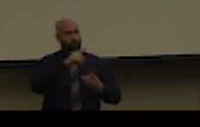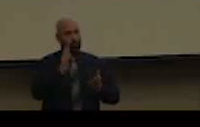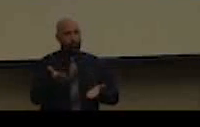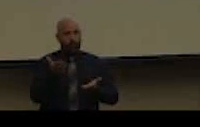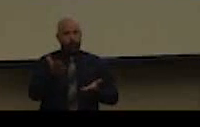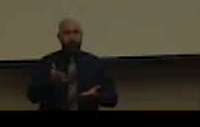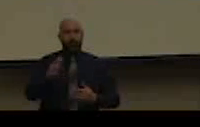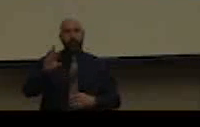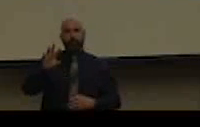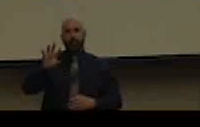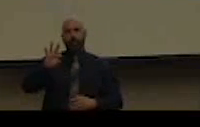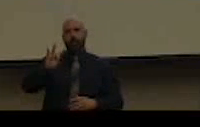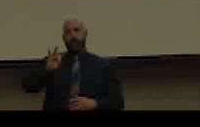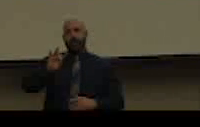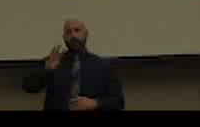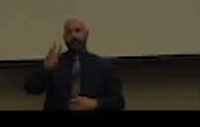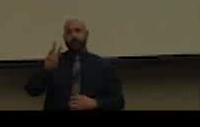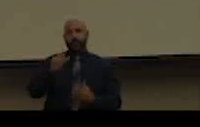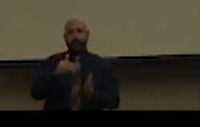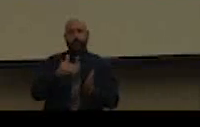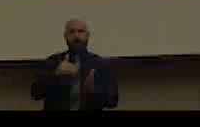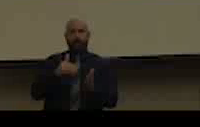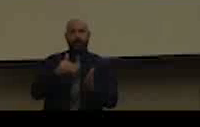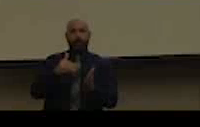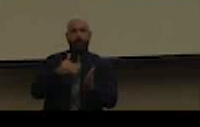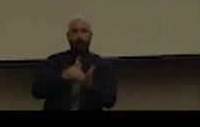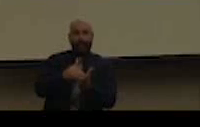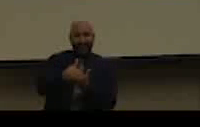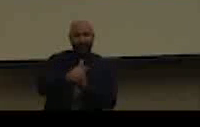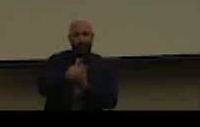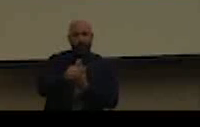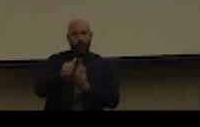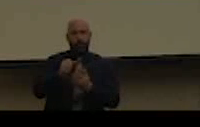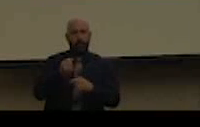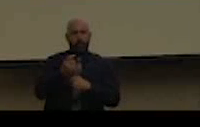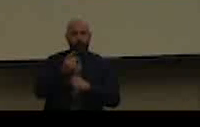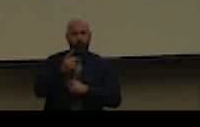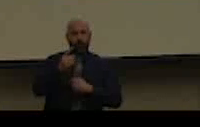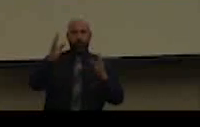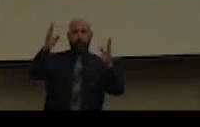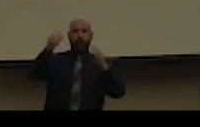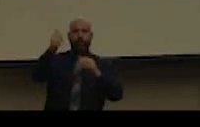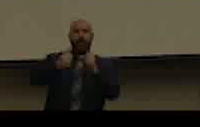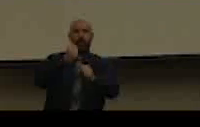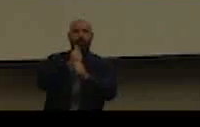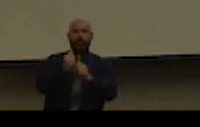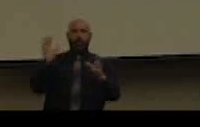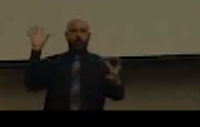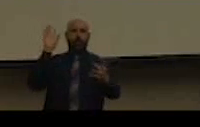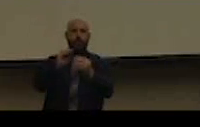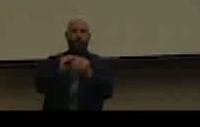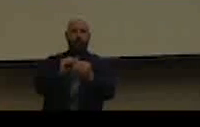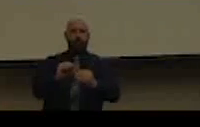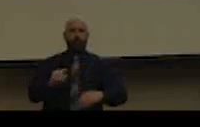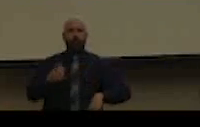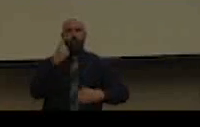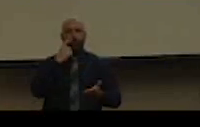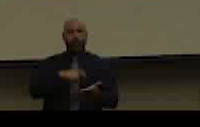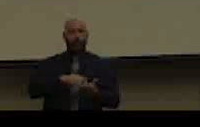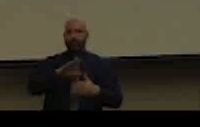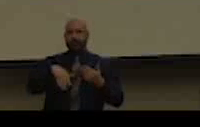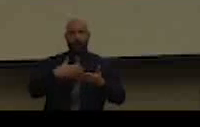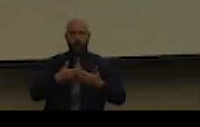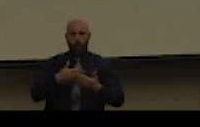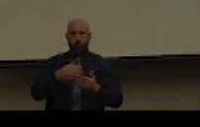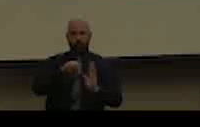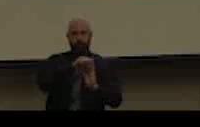year, cumulative over time, over a 10-year period. But recognizing that was not all state funding, that represented